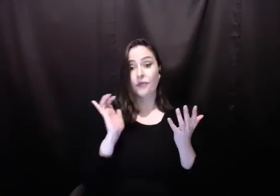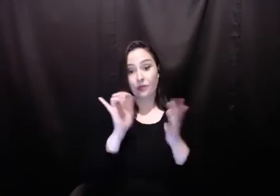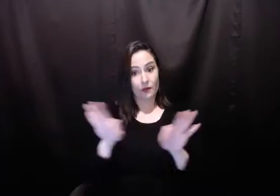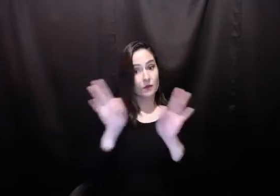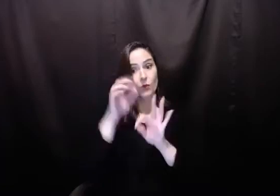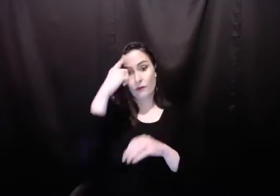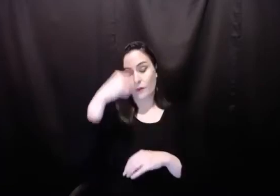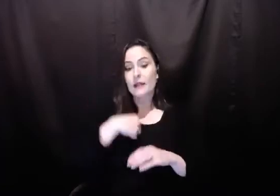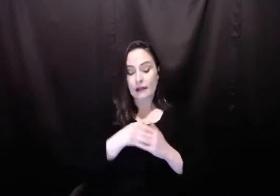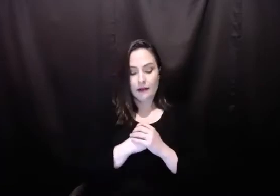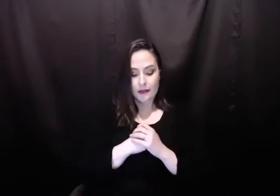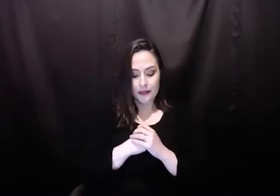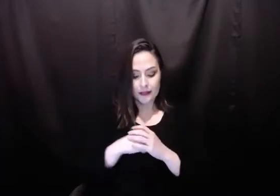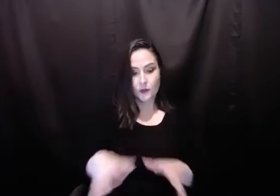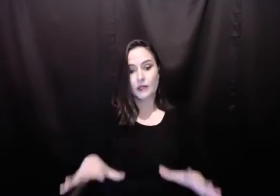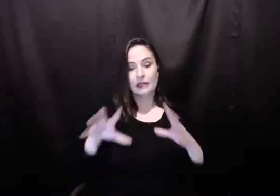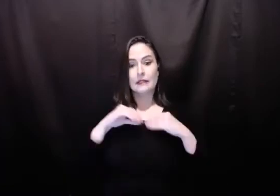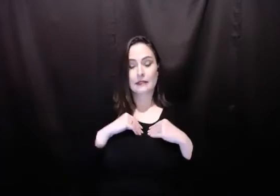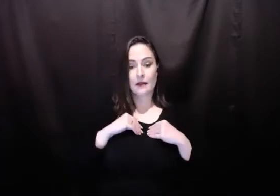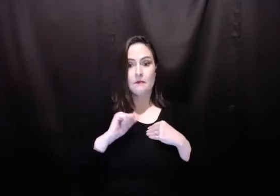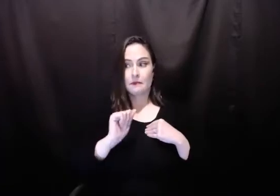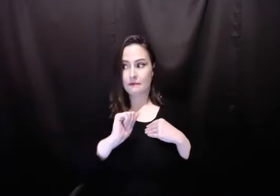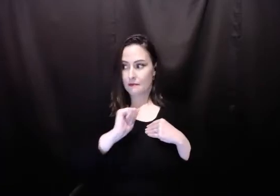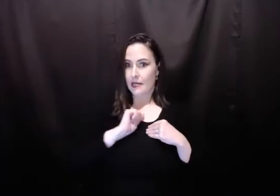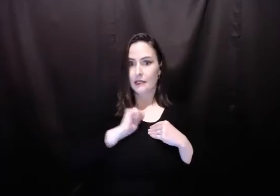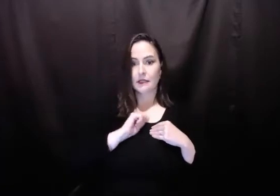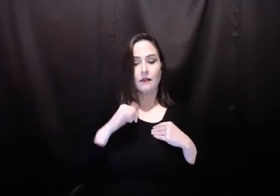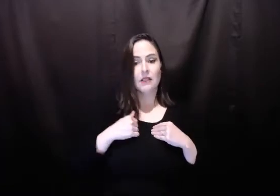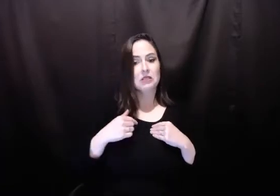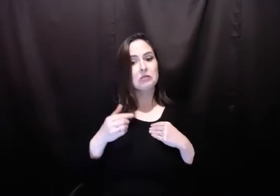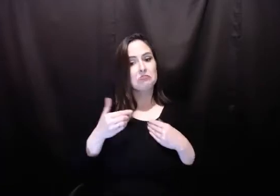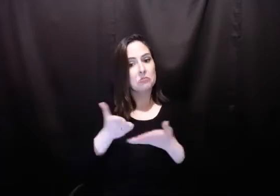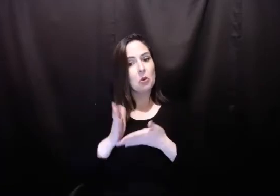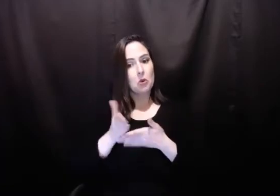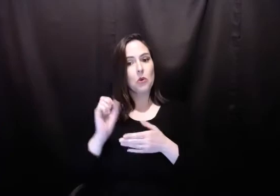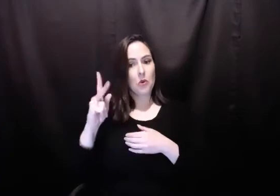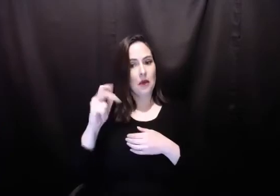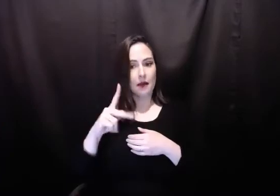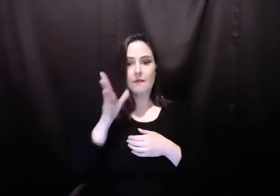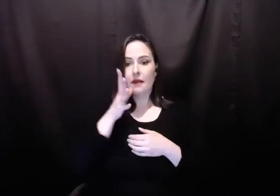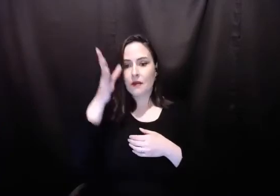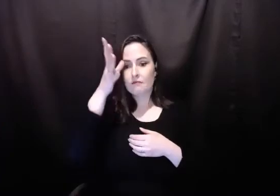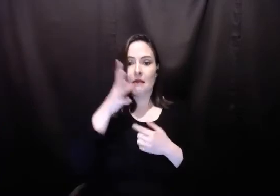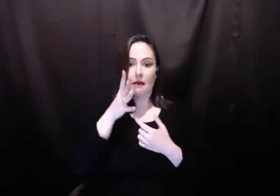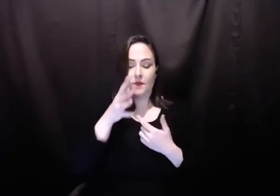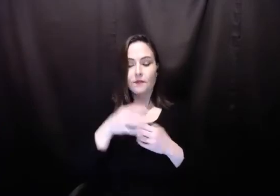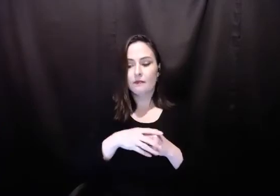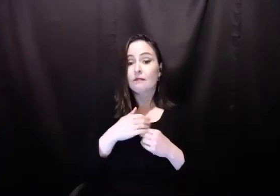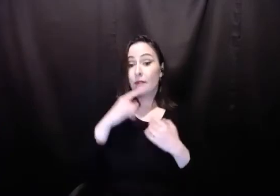oh, Mom, you were, no, I know exactly what kind of mom I was. I was an okay mom. I wasn't